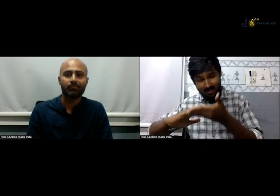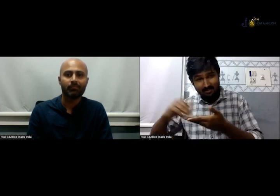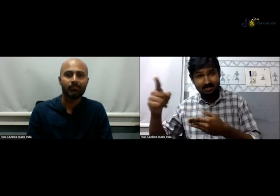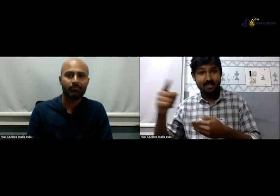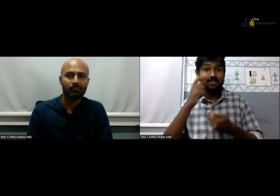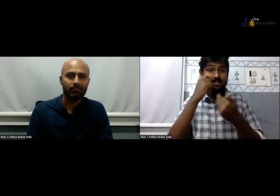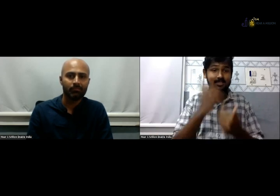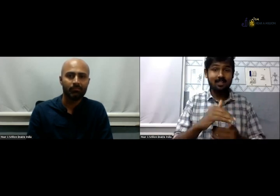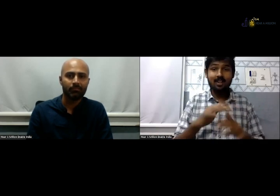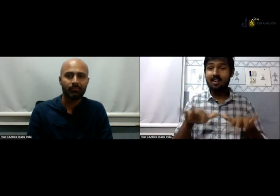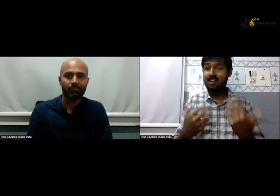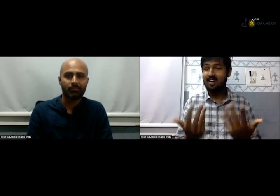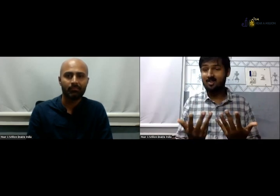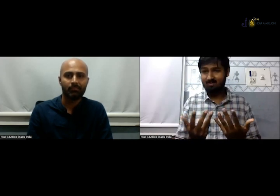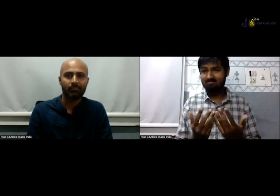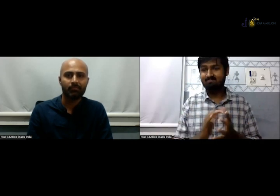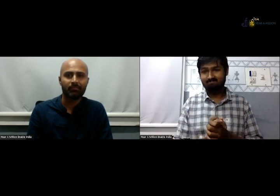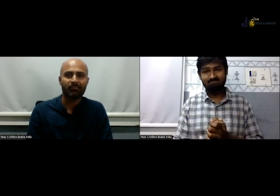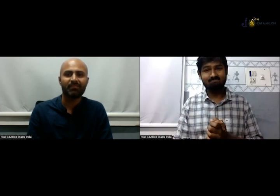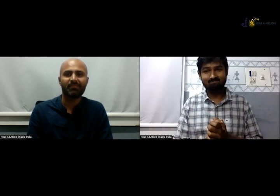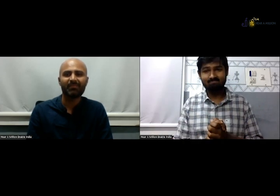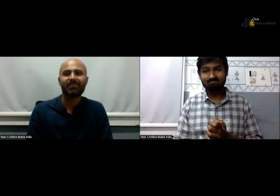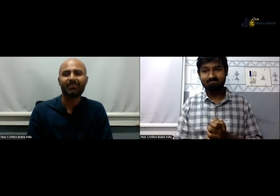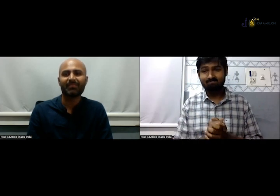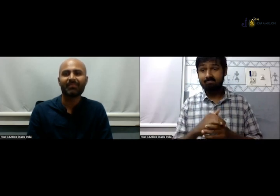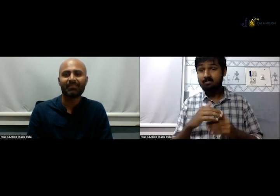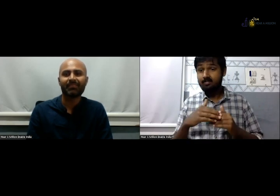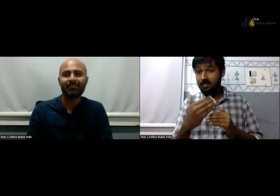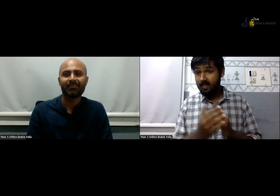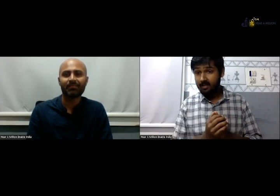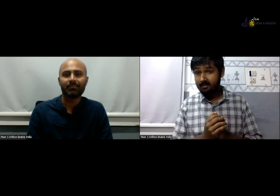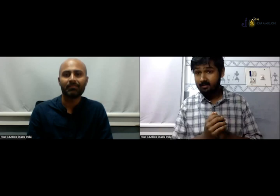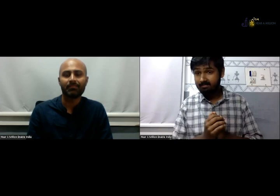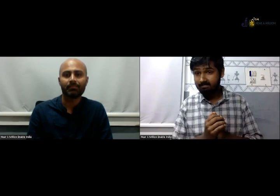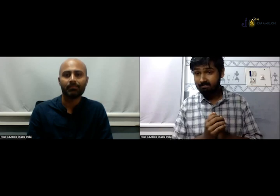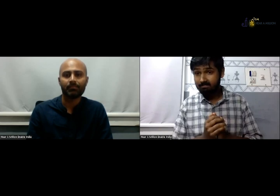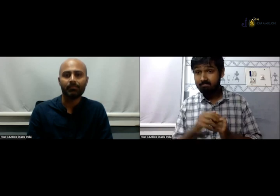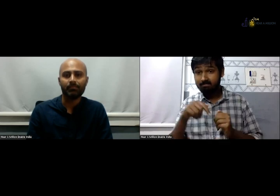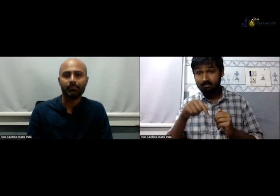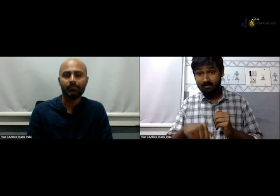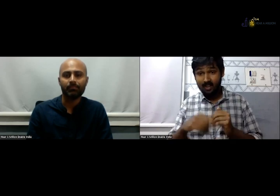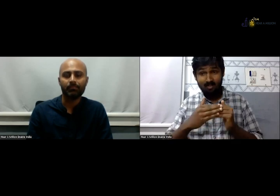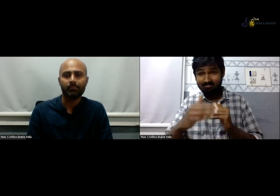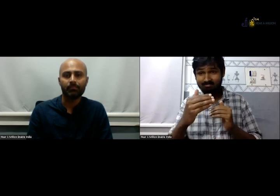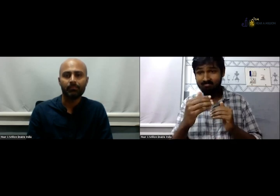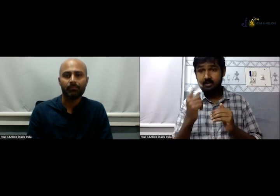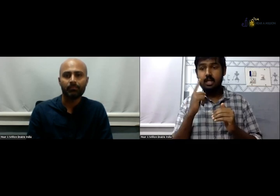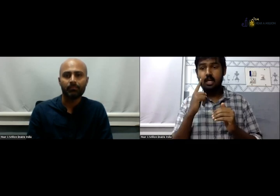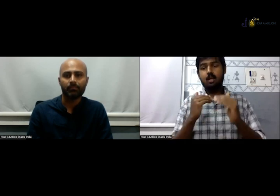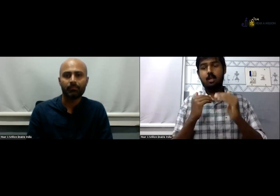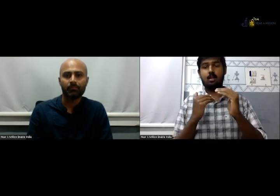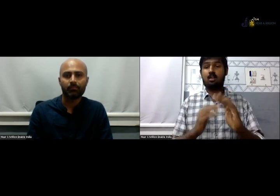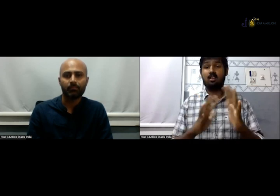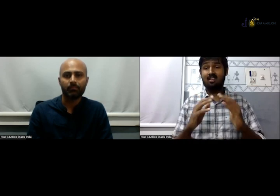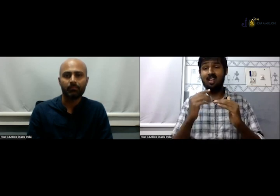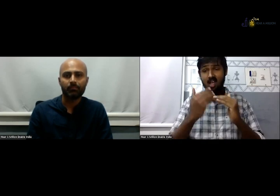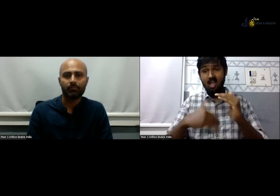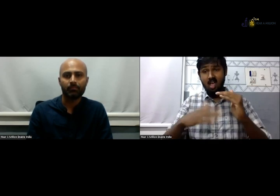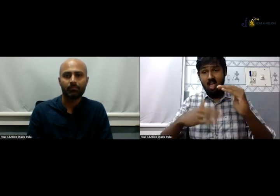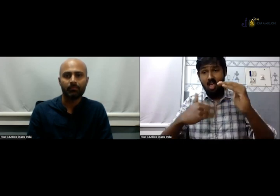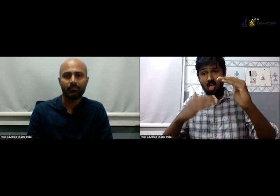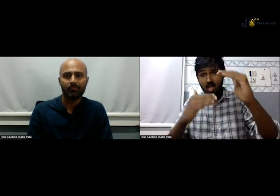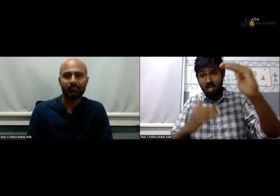to just think that how her family is being going through this